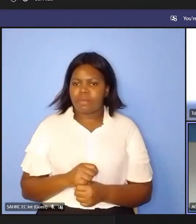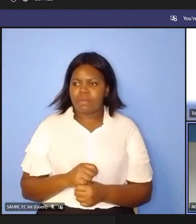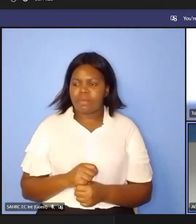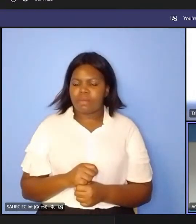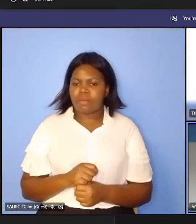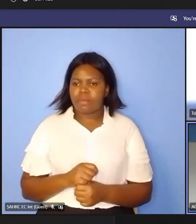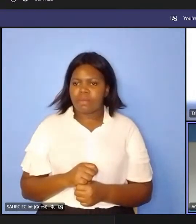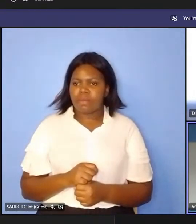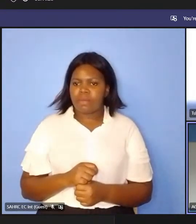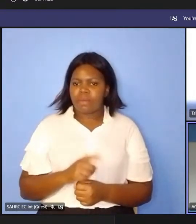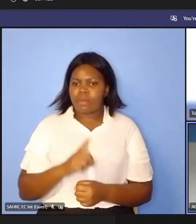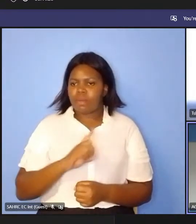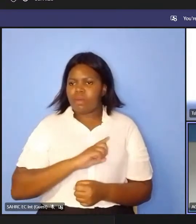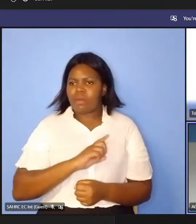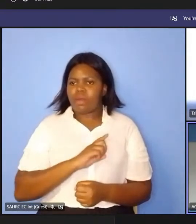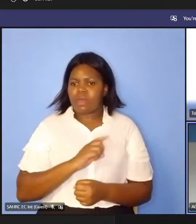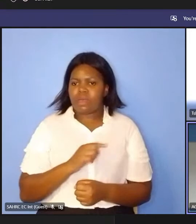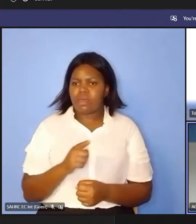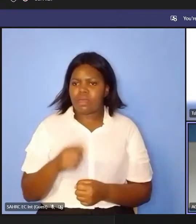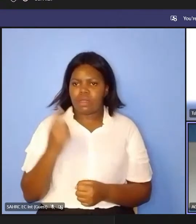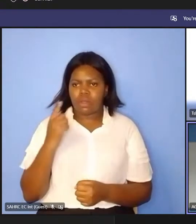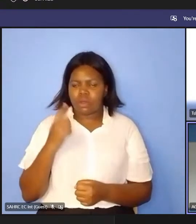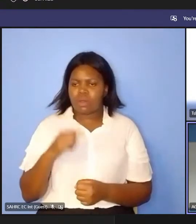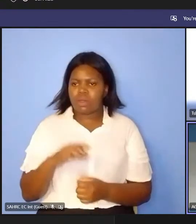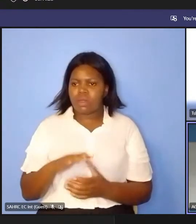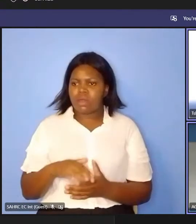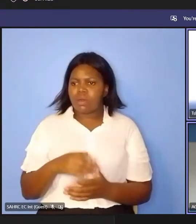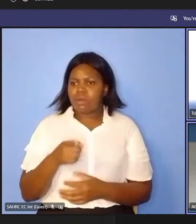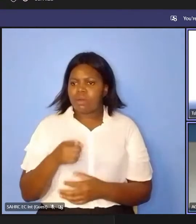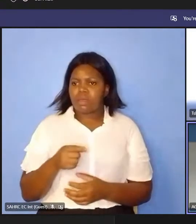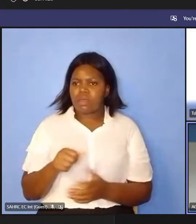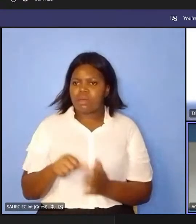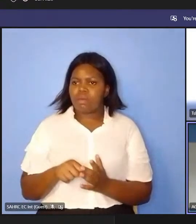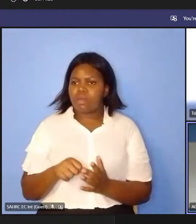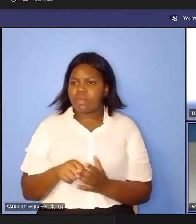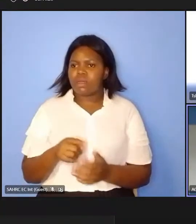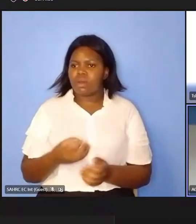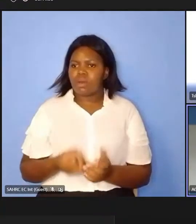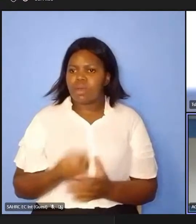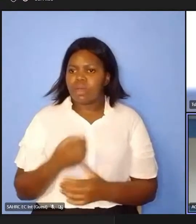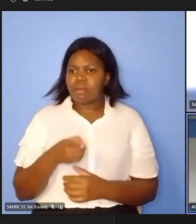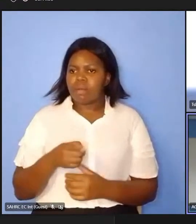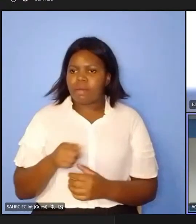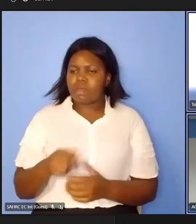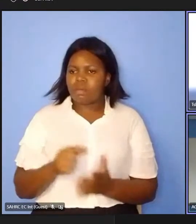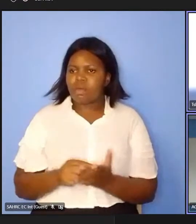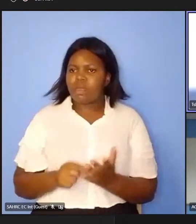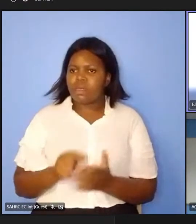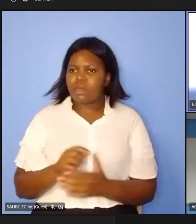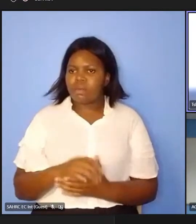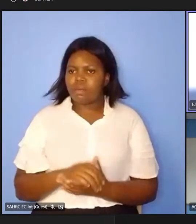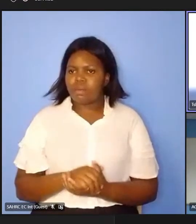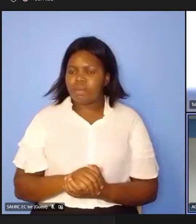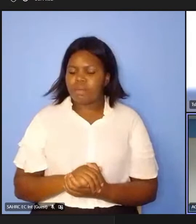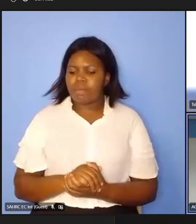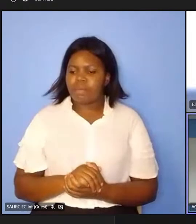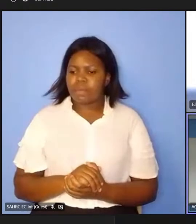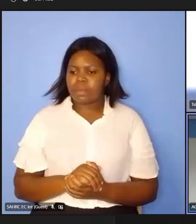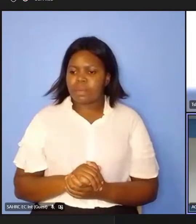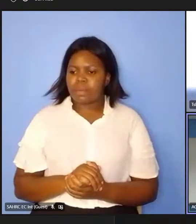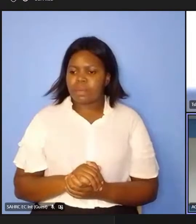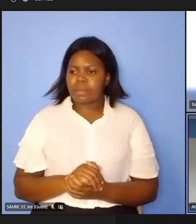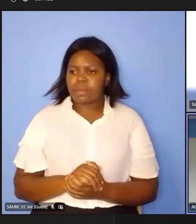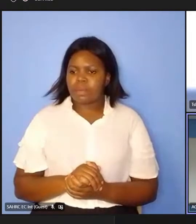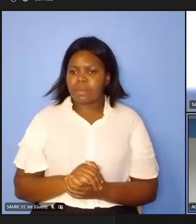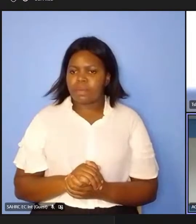regard this whole matter as too controversial or whatever the case may be to come up with that policy. And then the end of the year